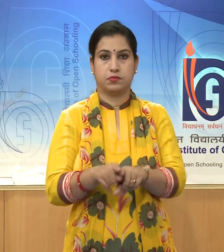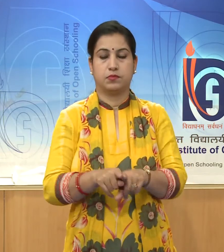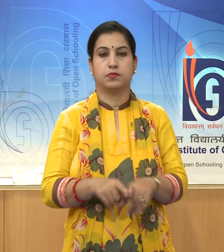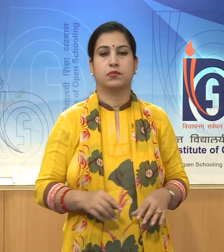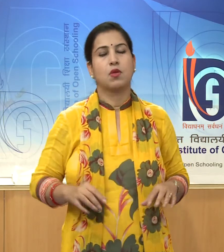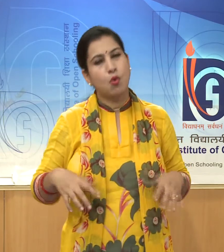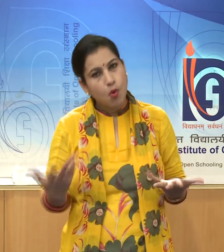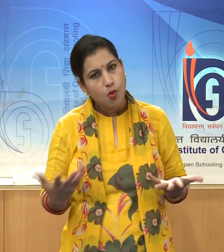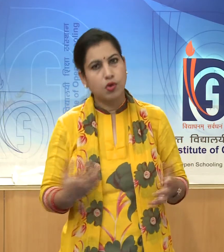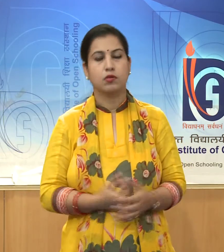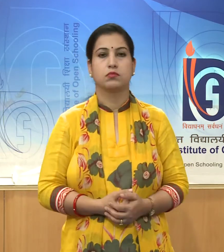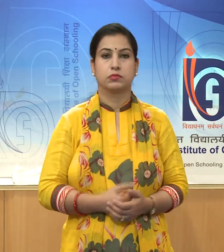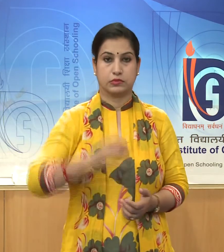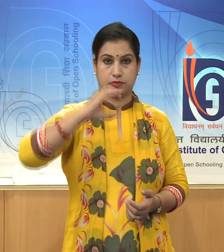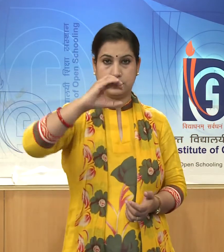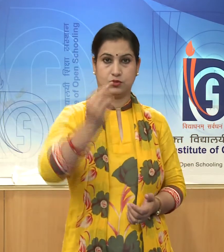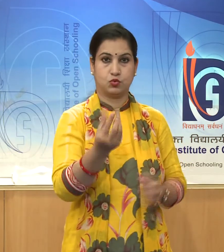or Cubism.